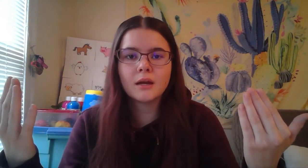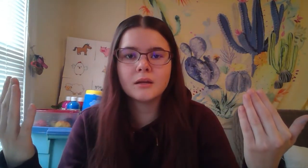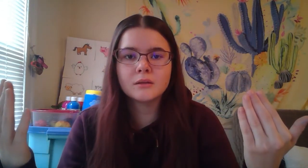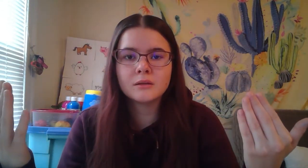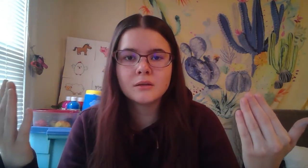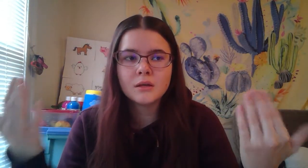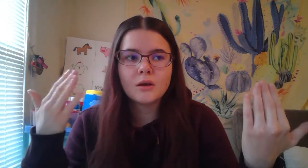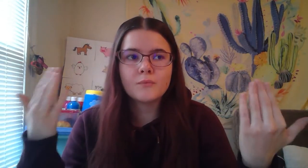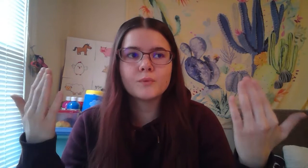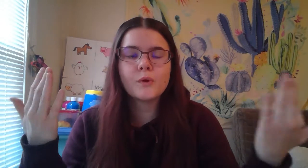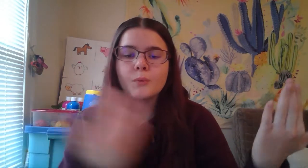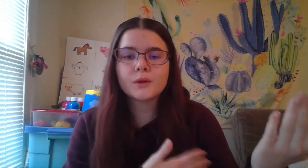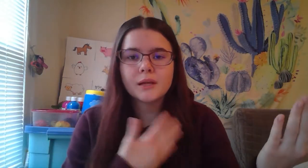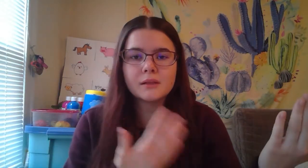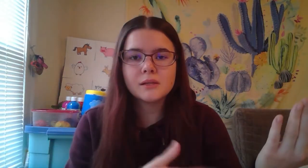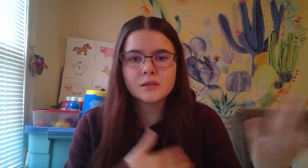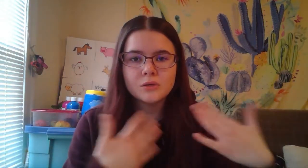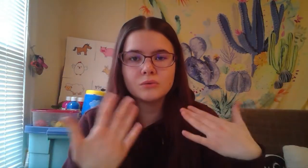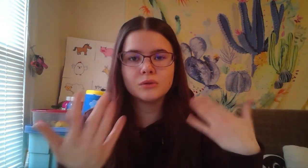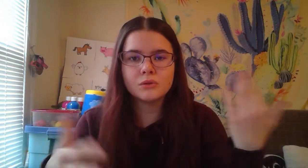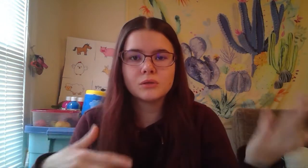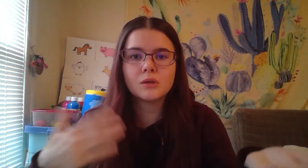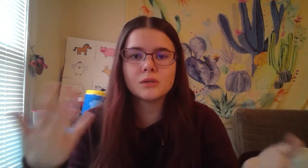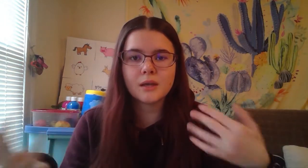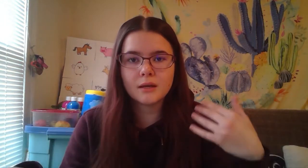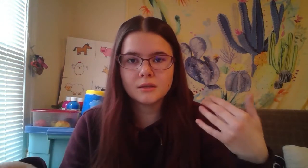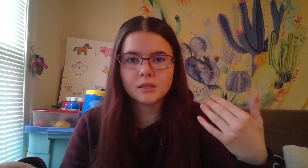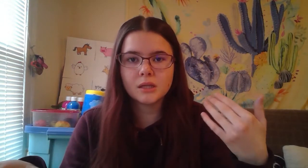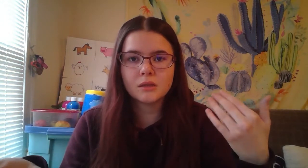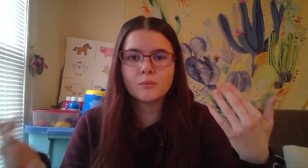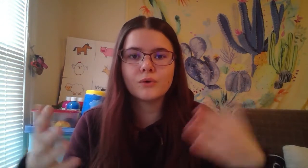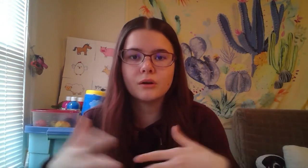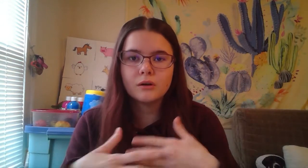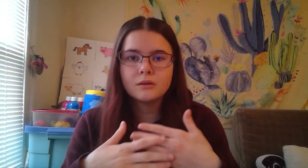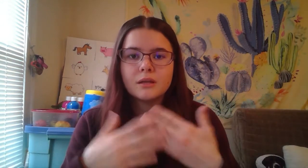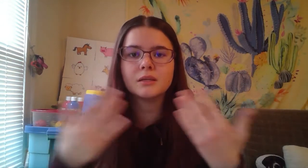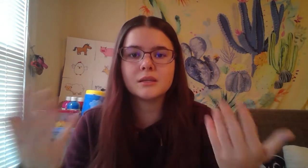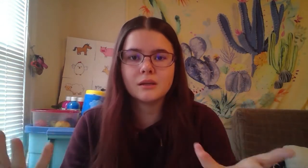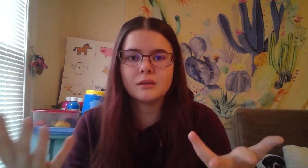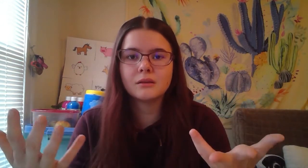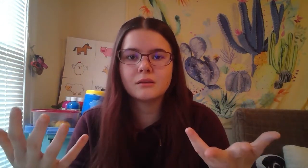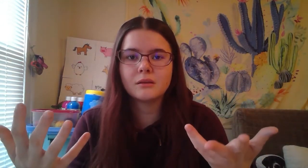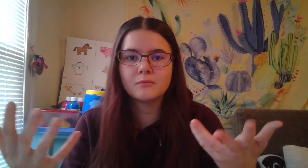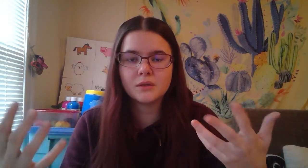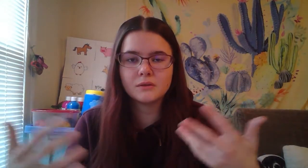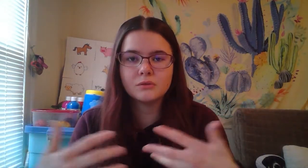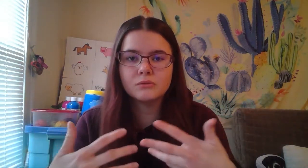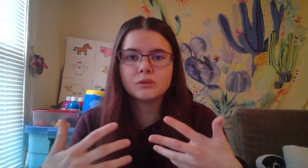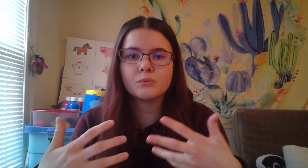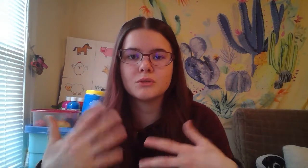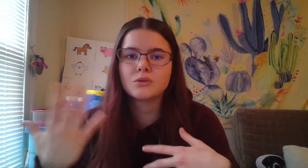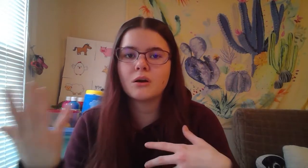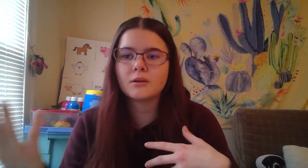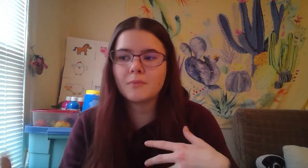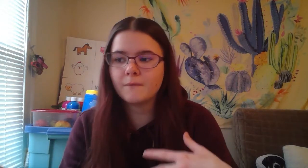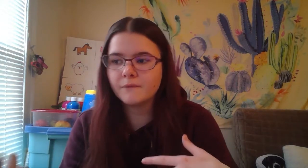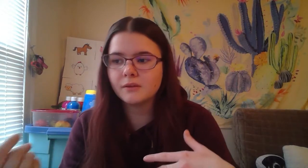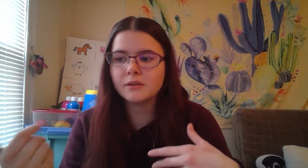and they're more likely to use those signs the more they see them being used when you're talking about feelings. So